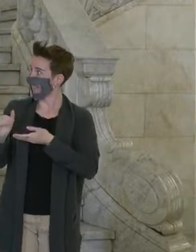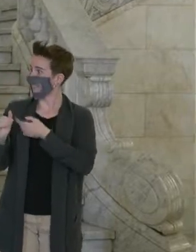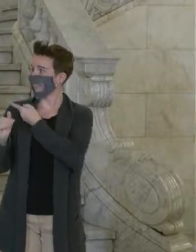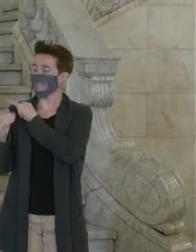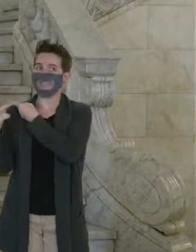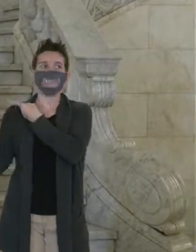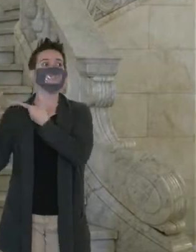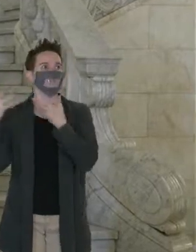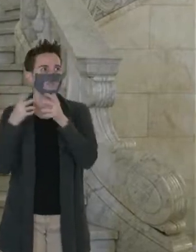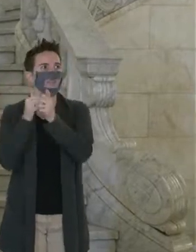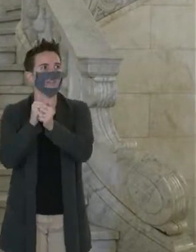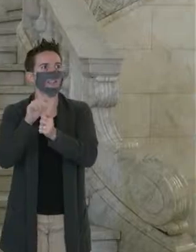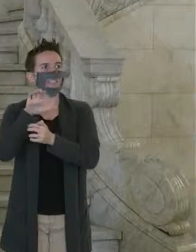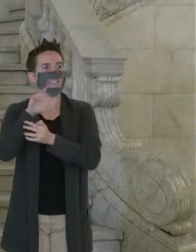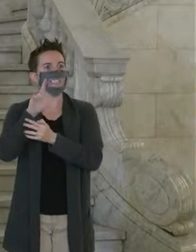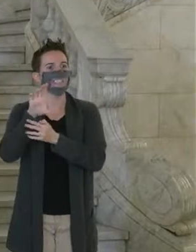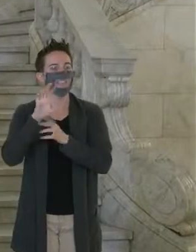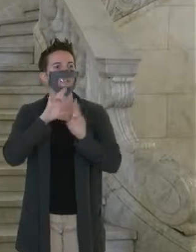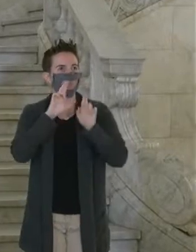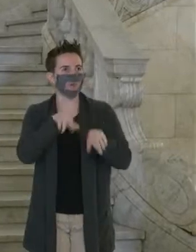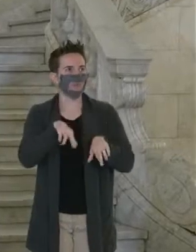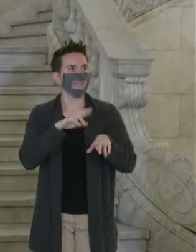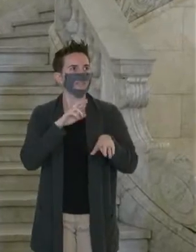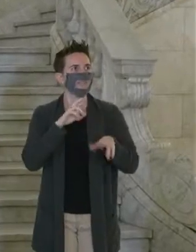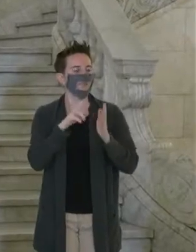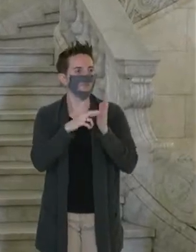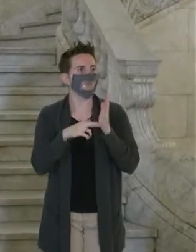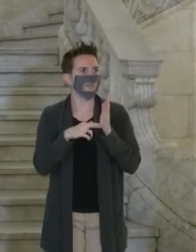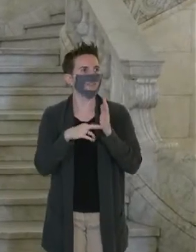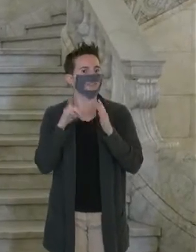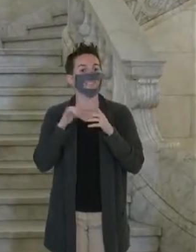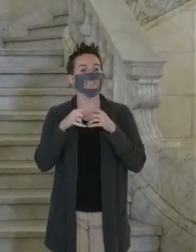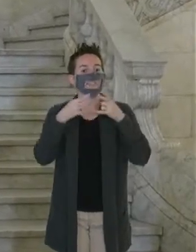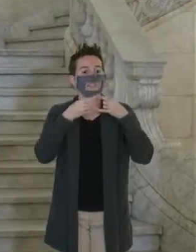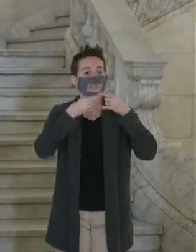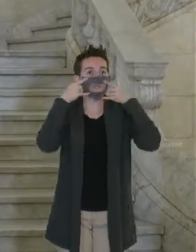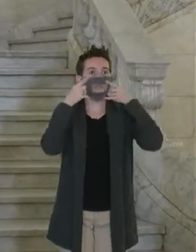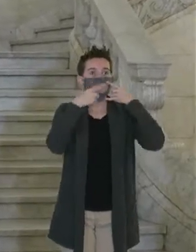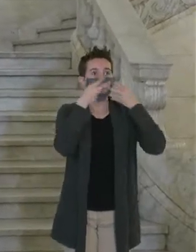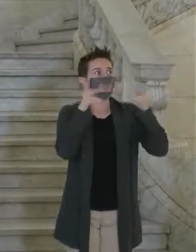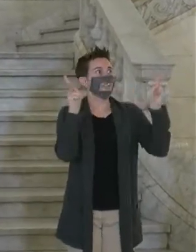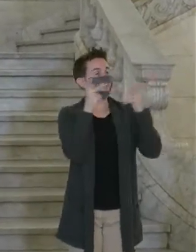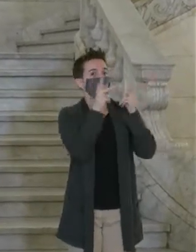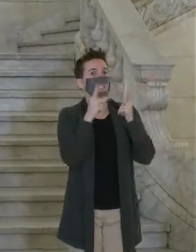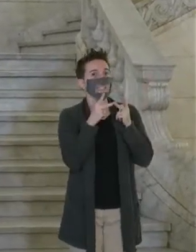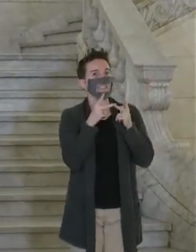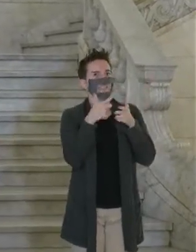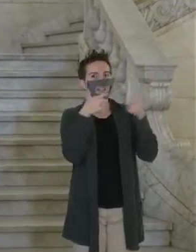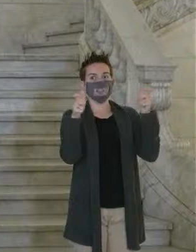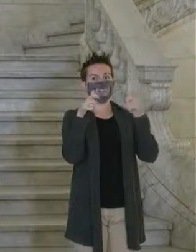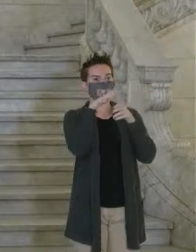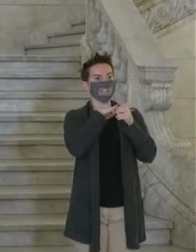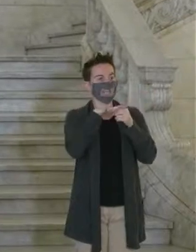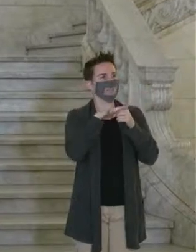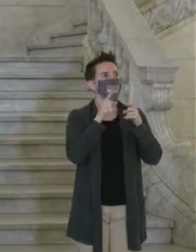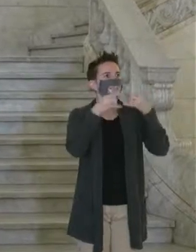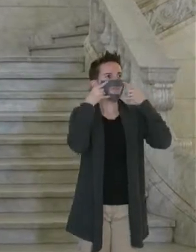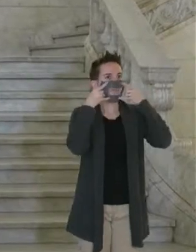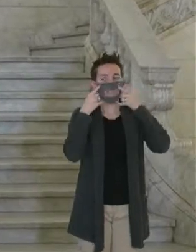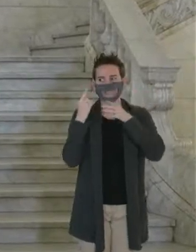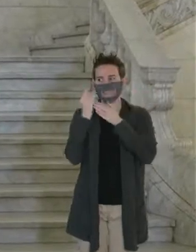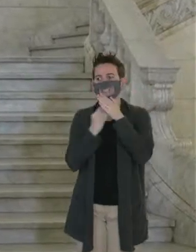We're going to follow the CDC guidance, and that's wear masks in public places and in large areas. But individually,